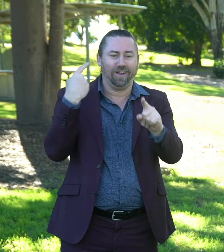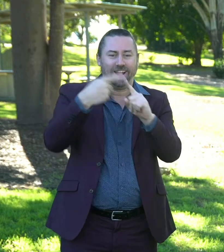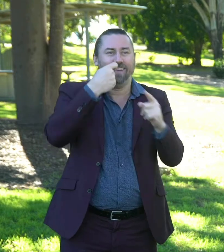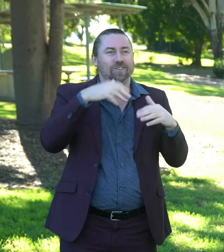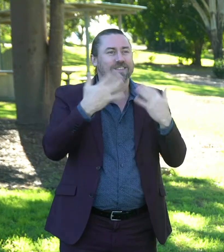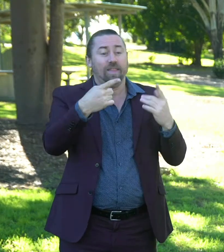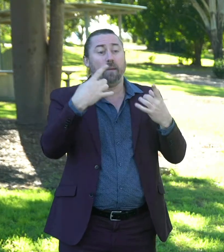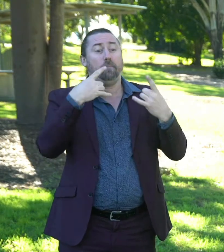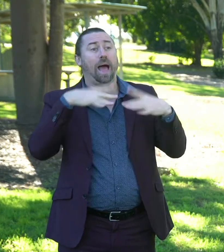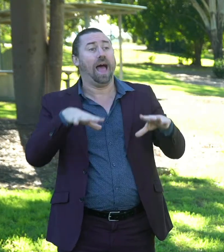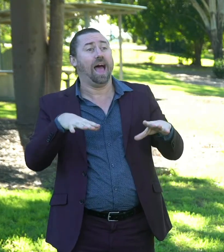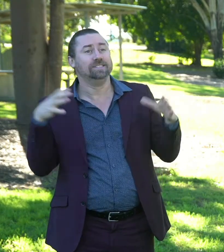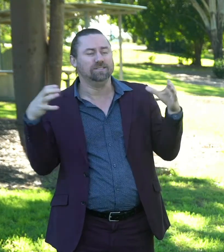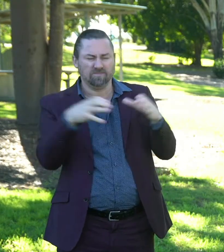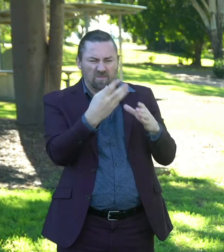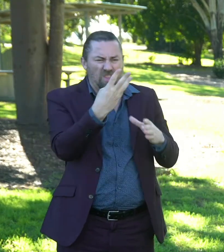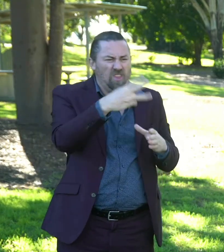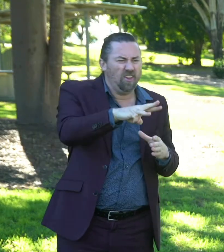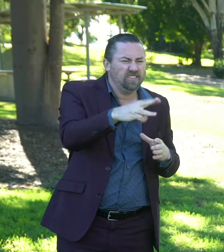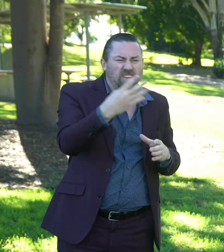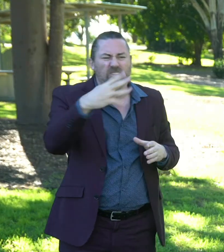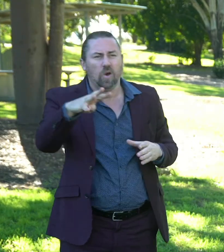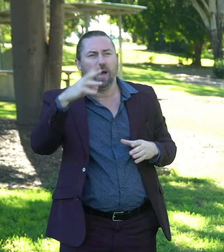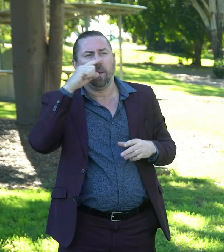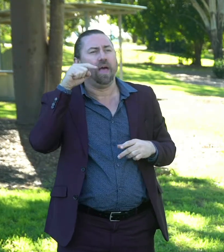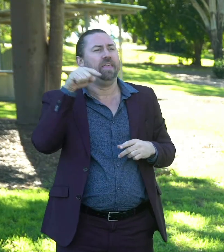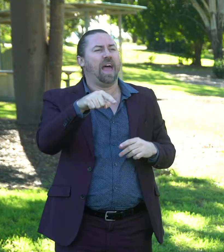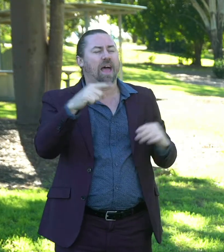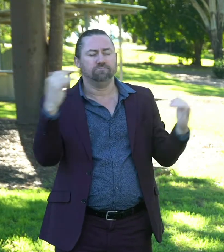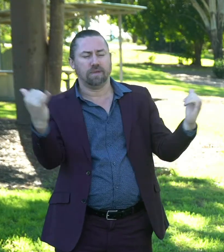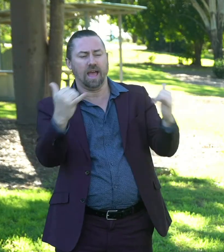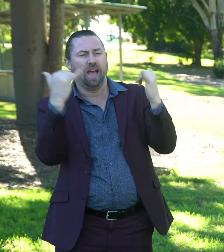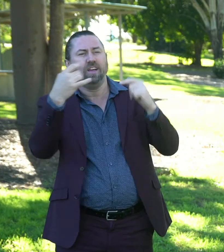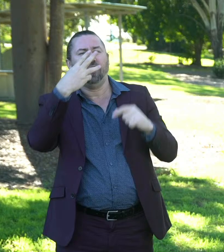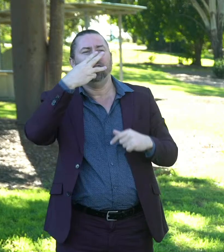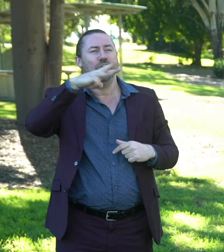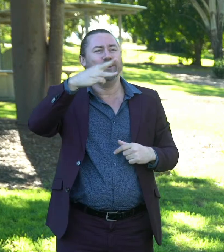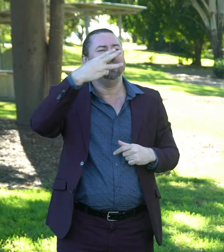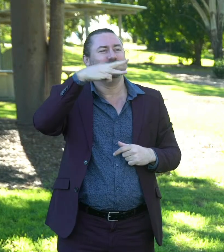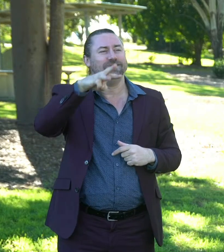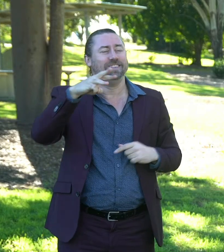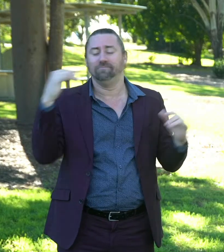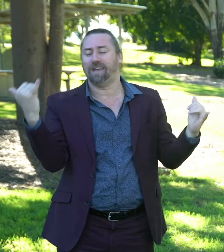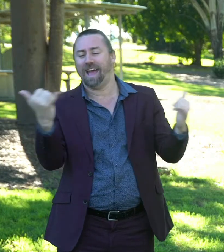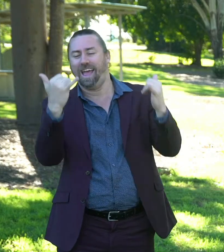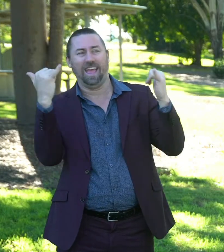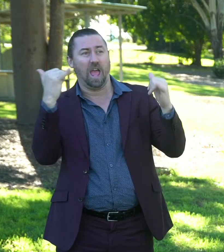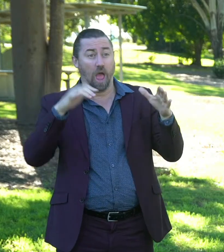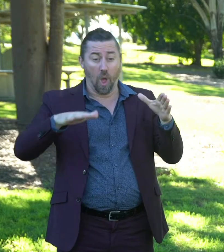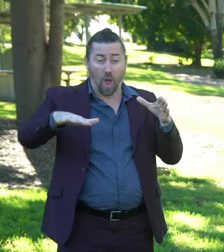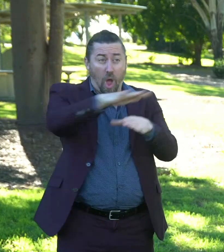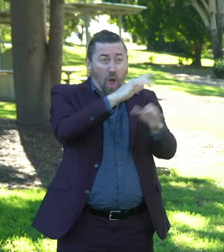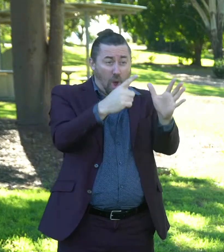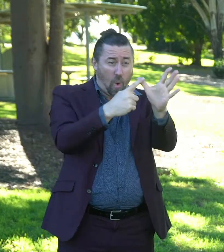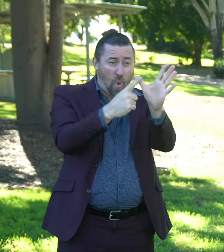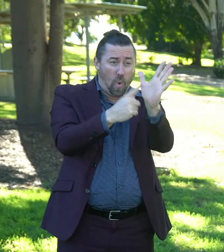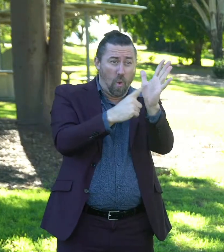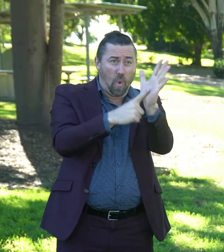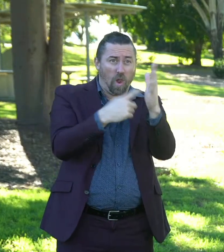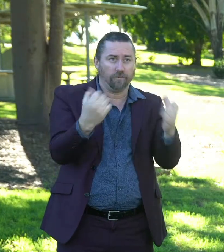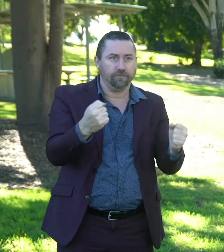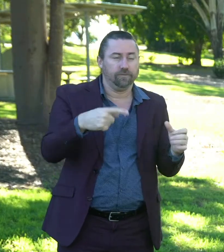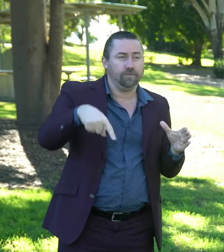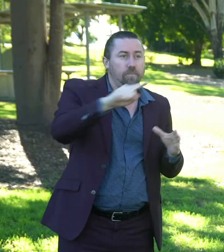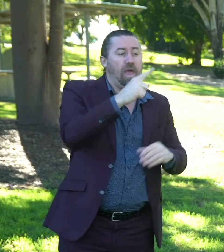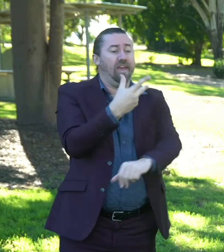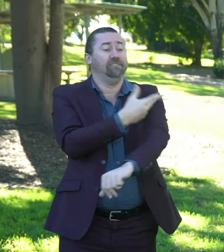days now, where there are around 30 to 40 people attended a 30th birthday party. Everyone's got infected unless